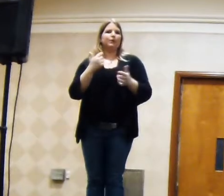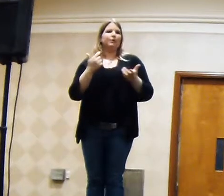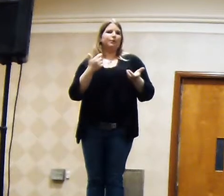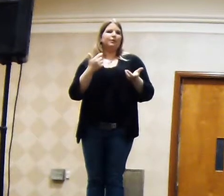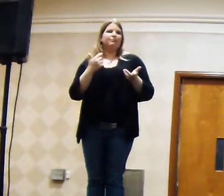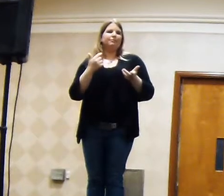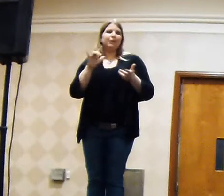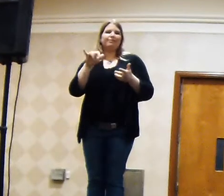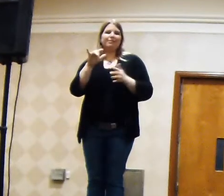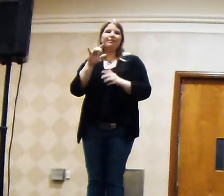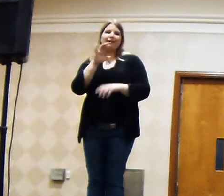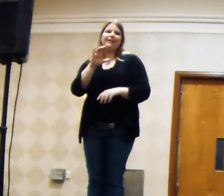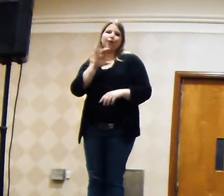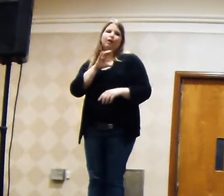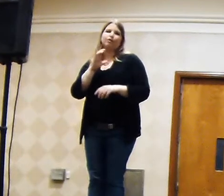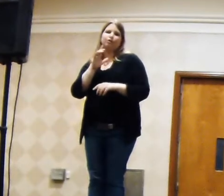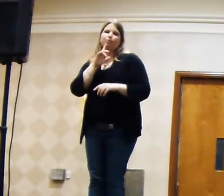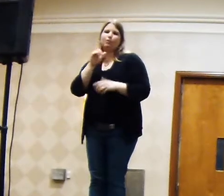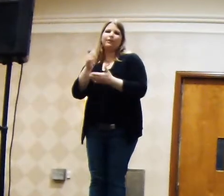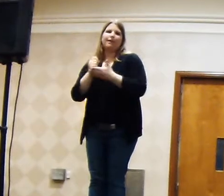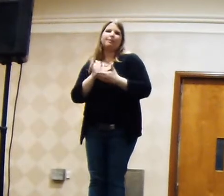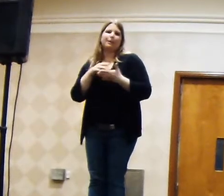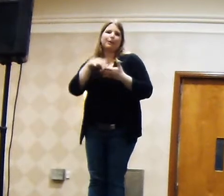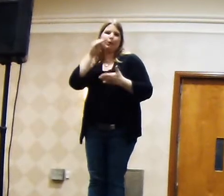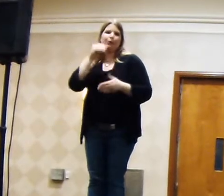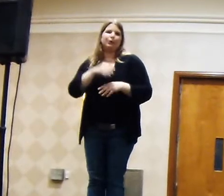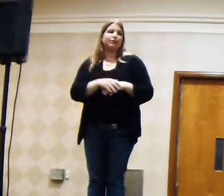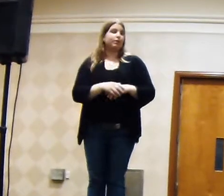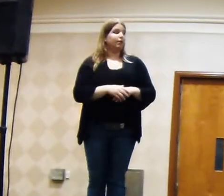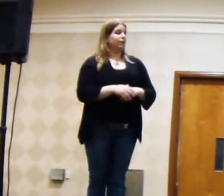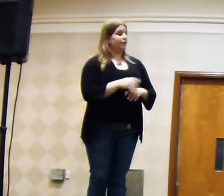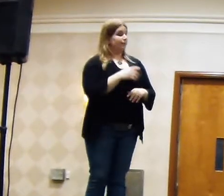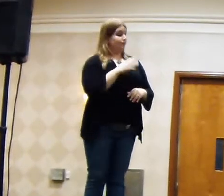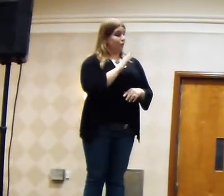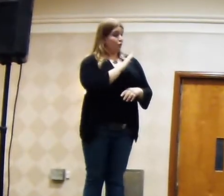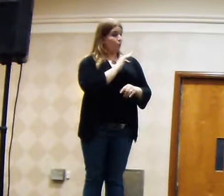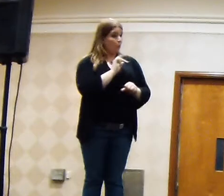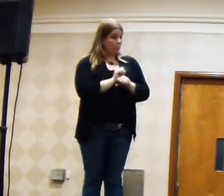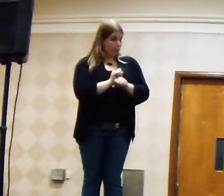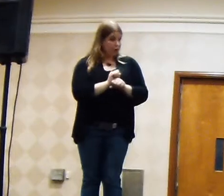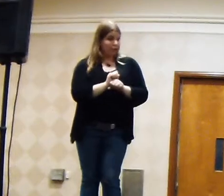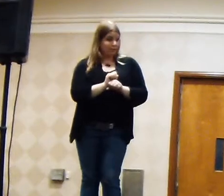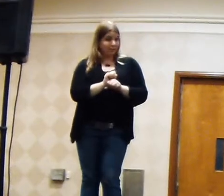from the character. Well, you know, I think like across the board, your work,